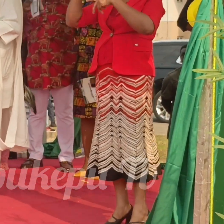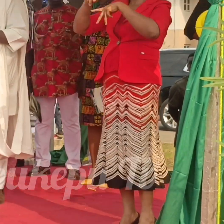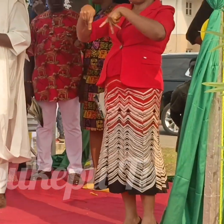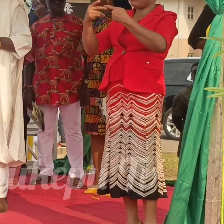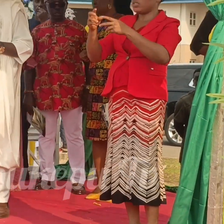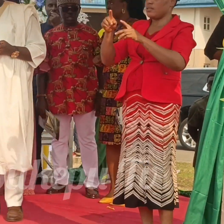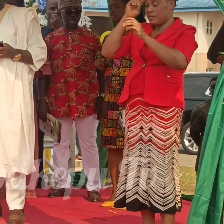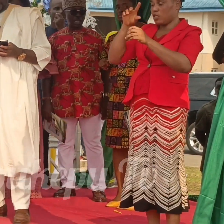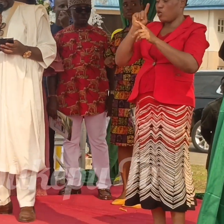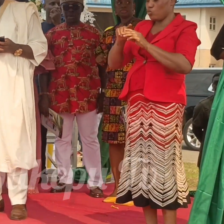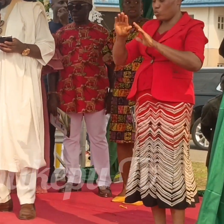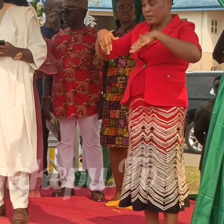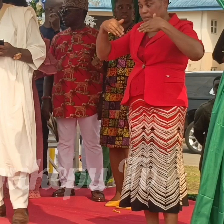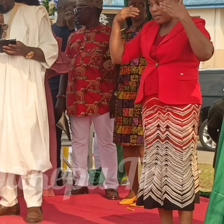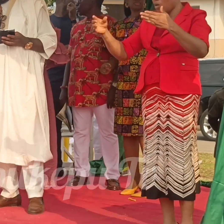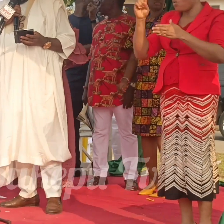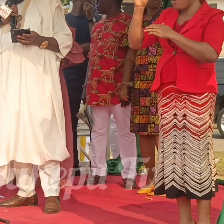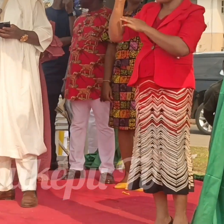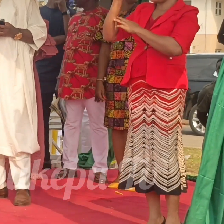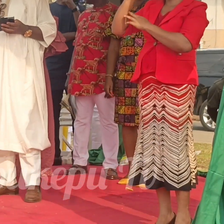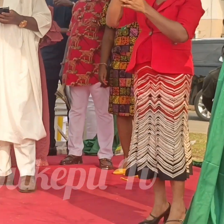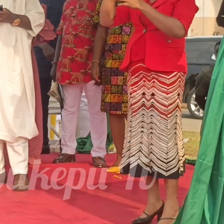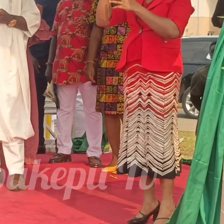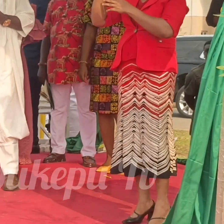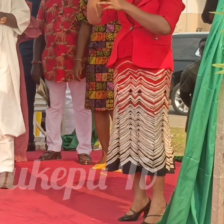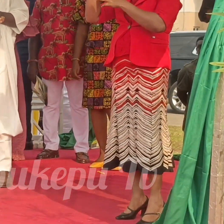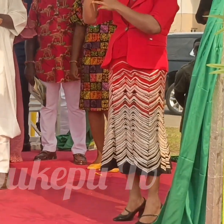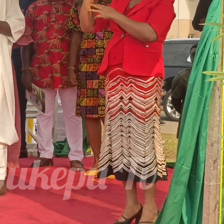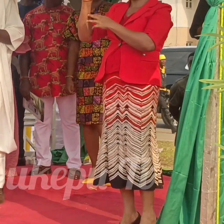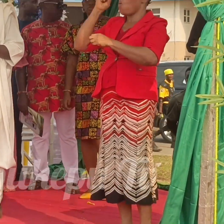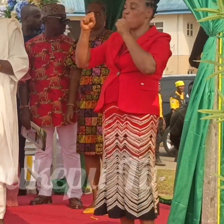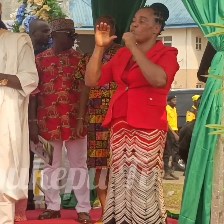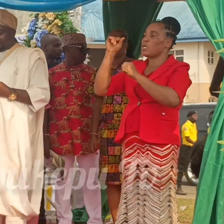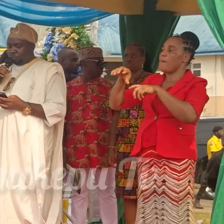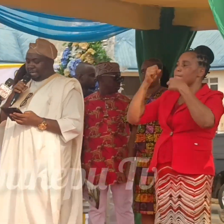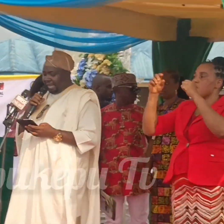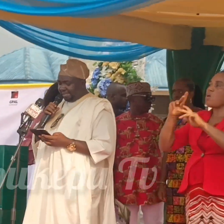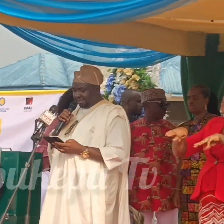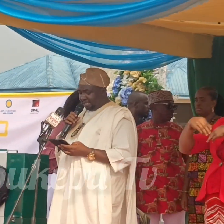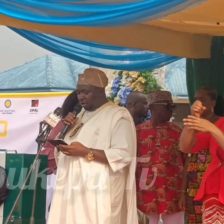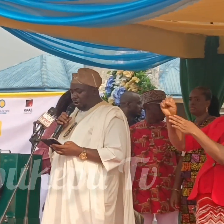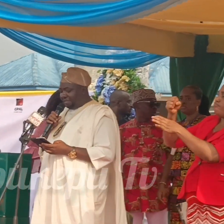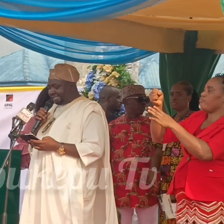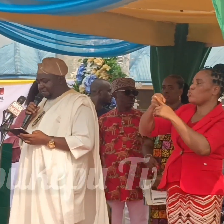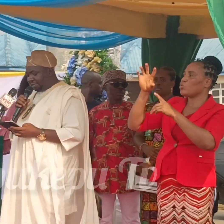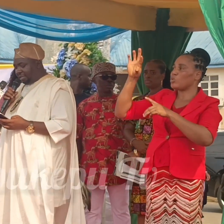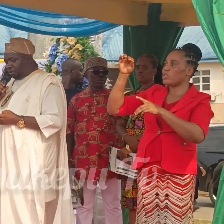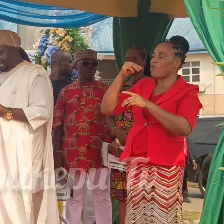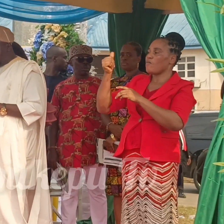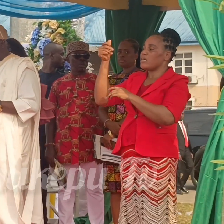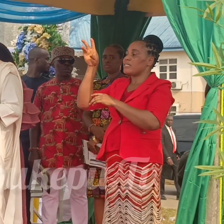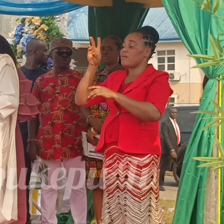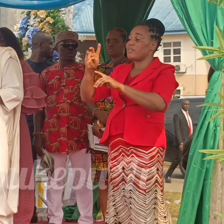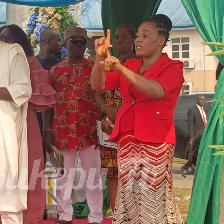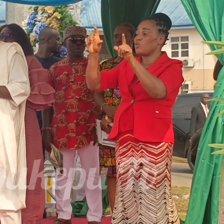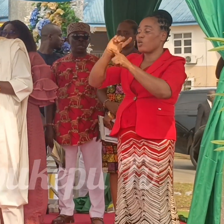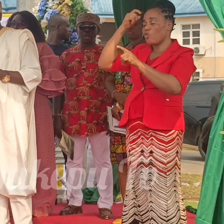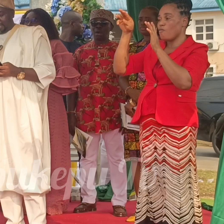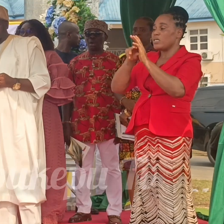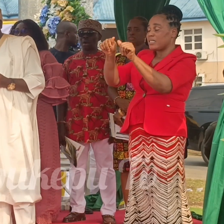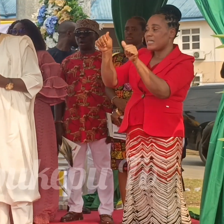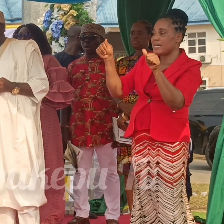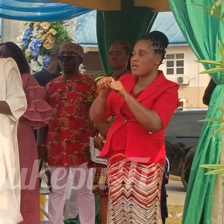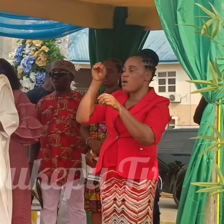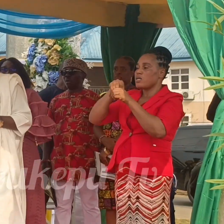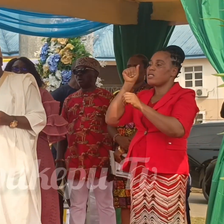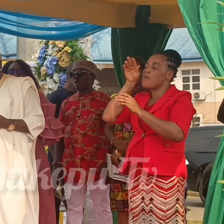generate 180 megawatts, which Abia Power will distribute to 9 of the 17 local government